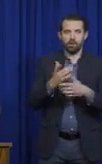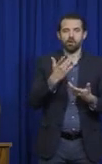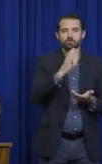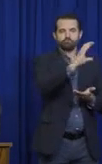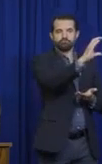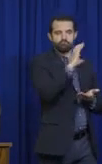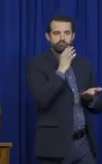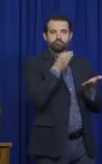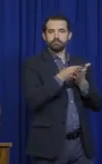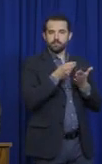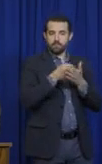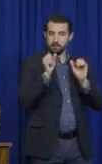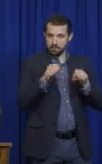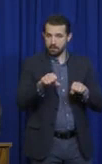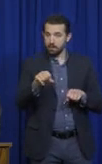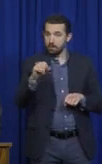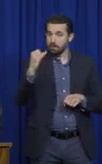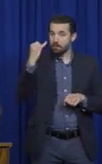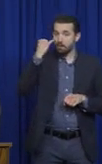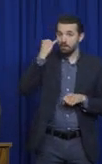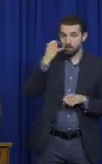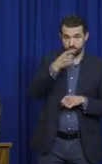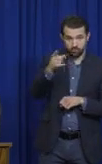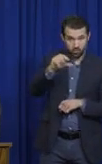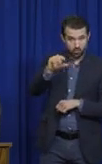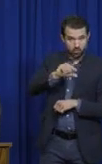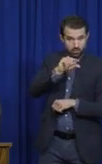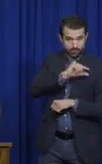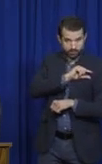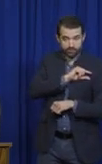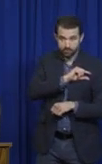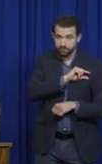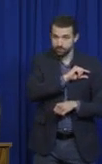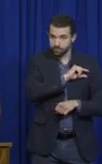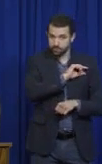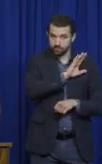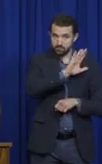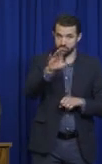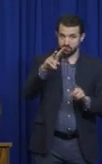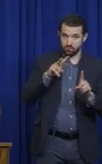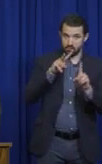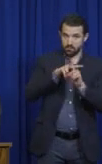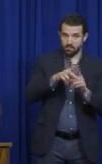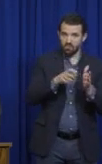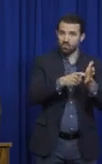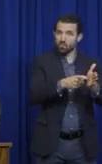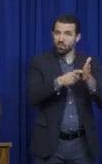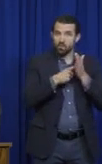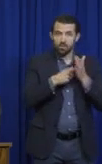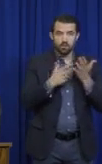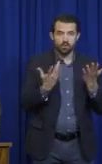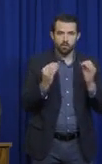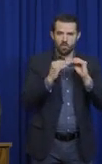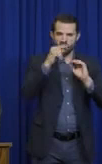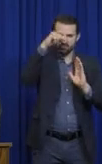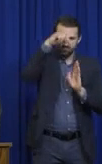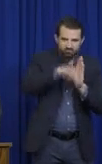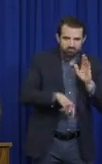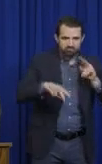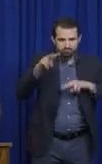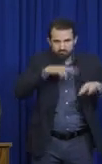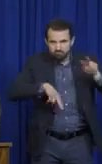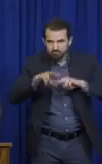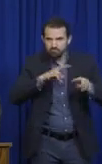for pandemic unemployment assistance and your claim does not require additional review, you should begin